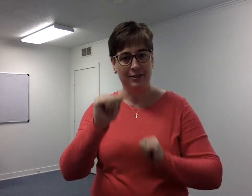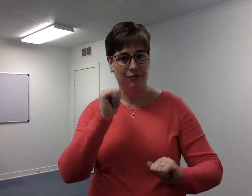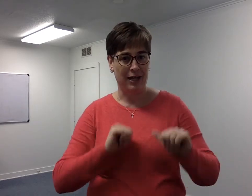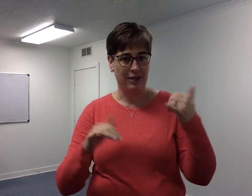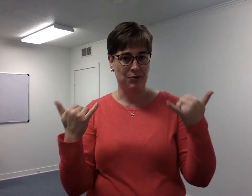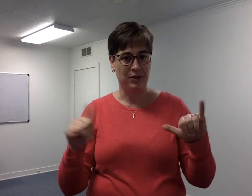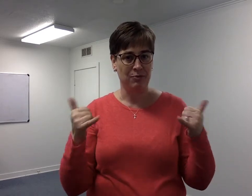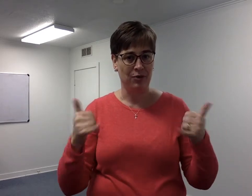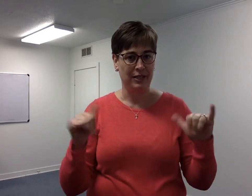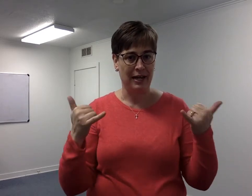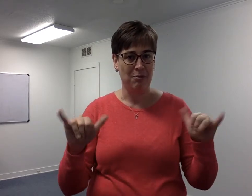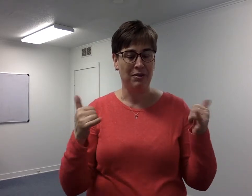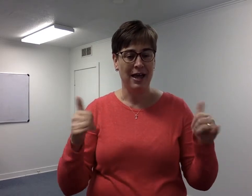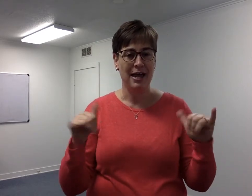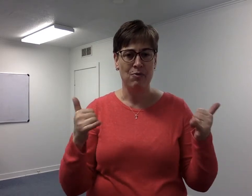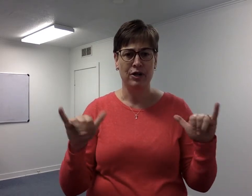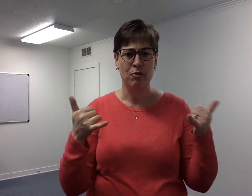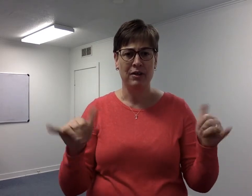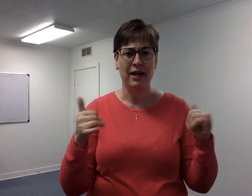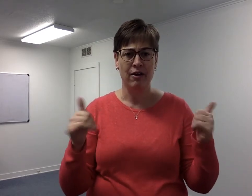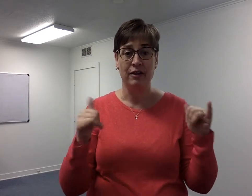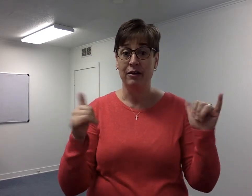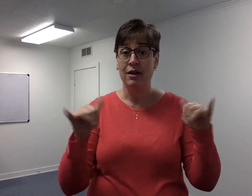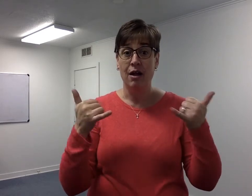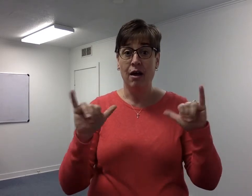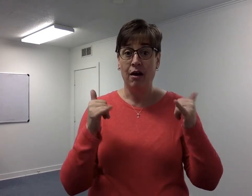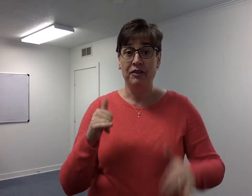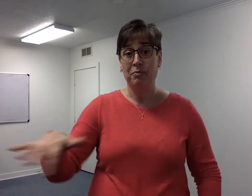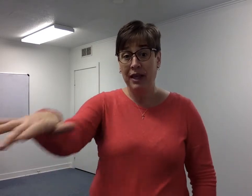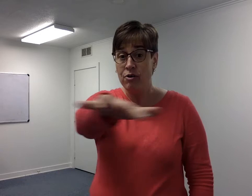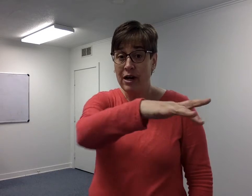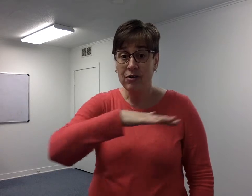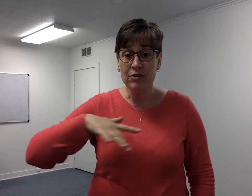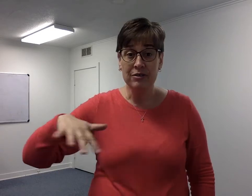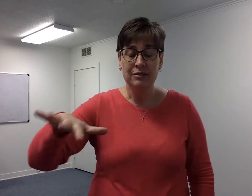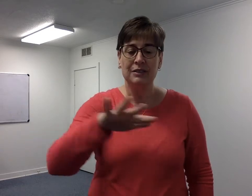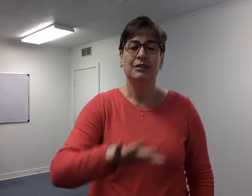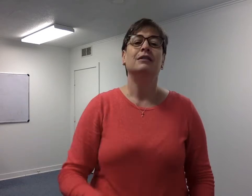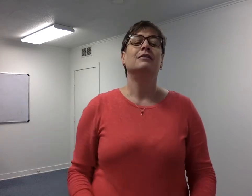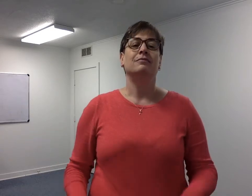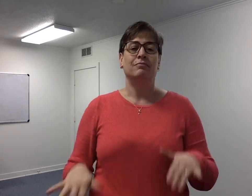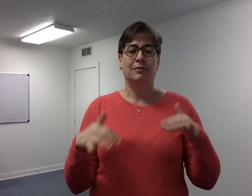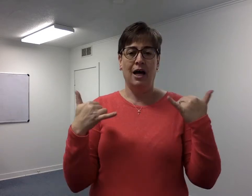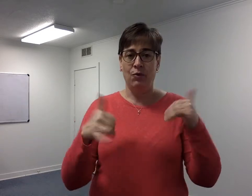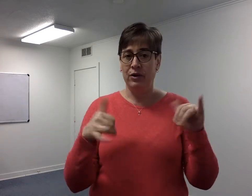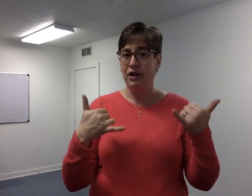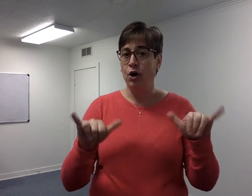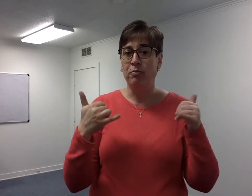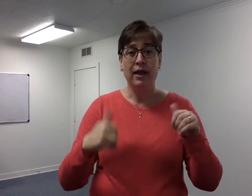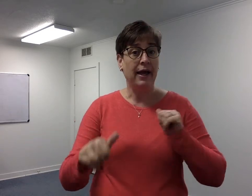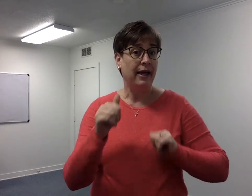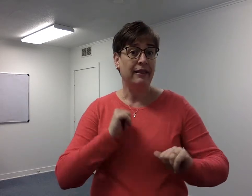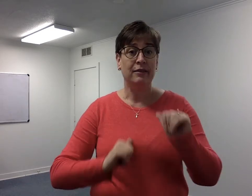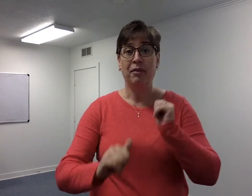for that. I just wanted to point that out. Play, I want to go play on the playground. I want to go play at the